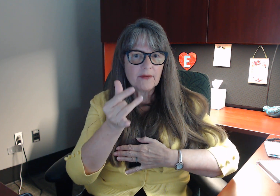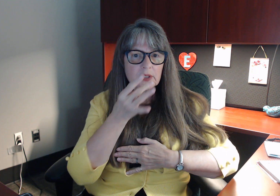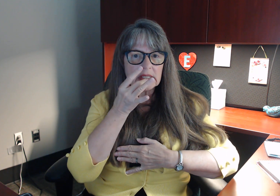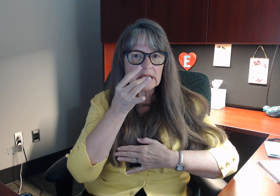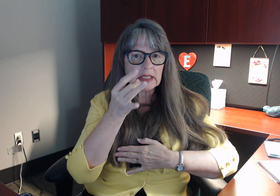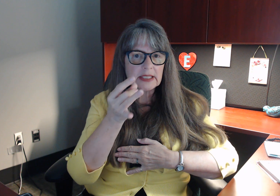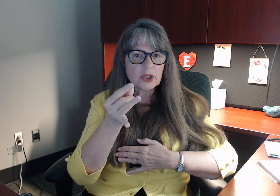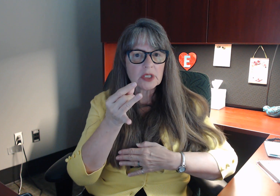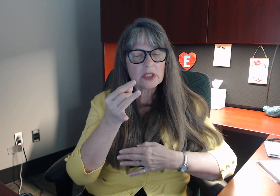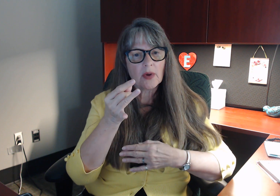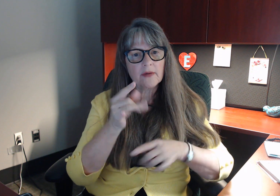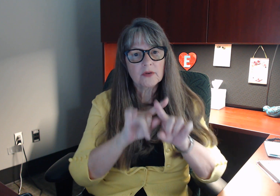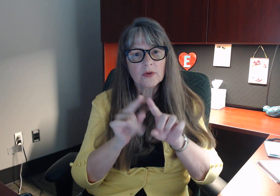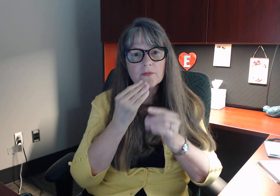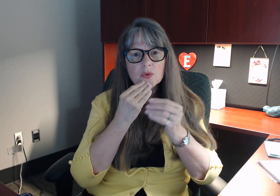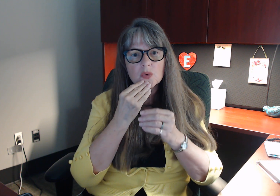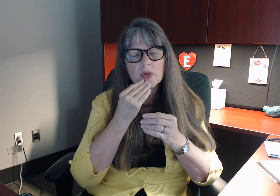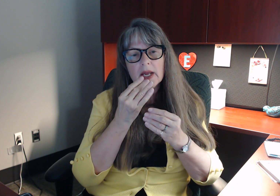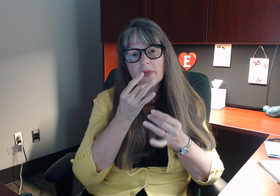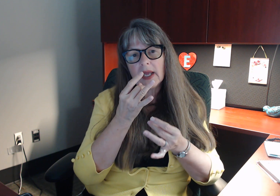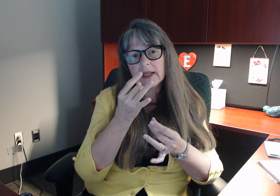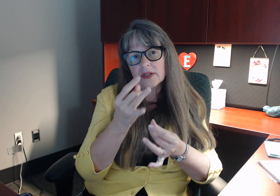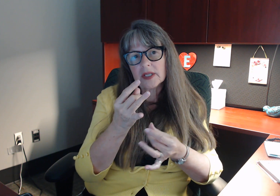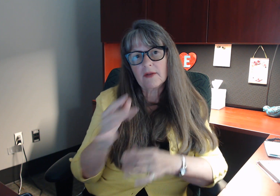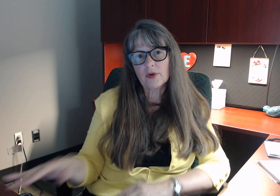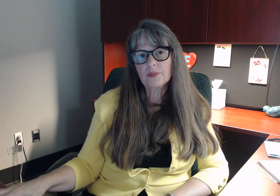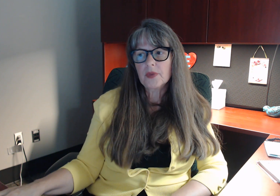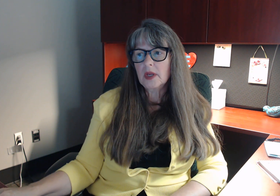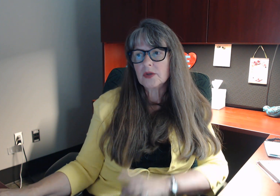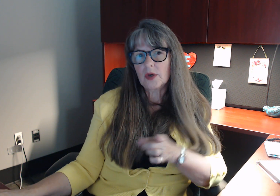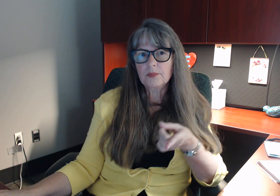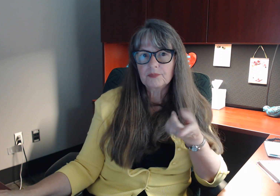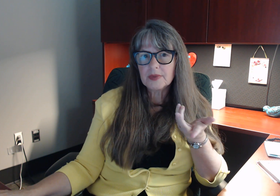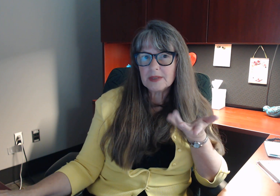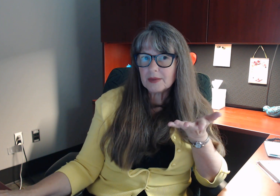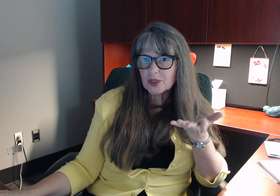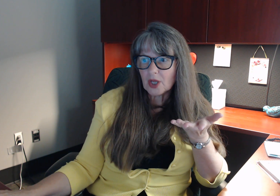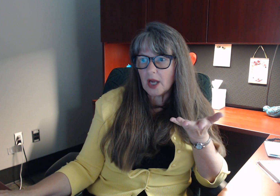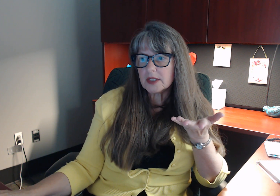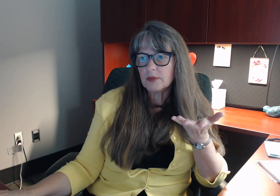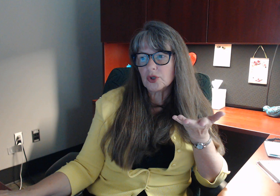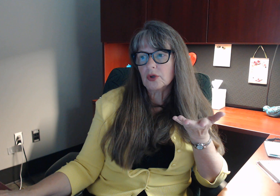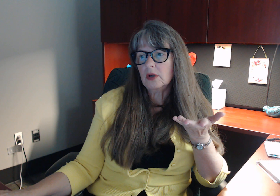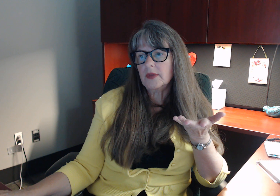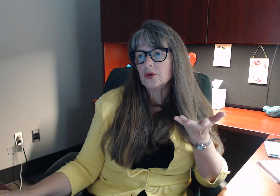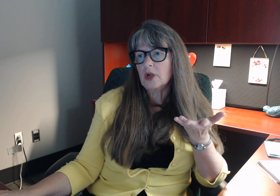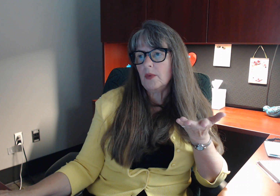It's delicious. So I have different food that I can savor. So sometimes it's the concept that you're going